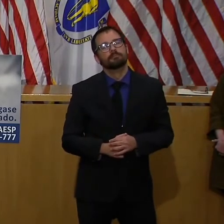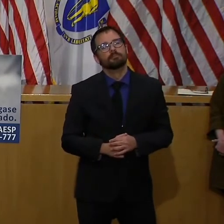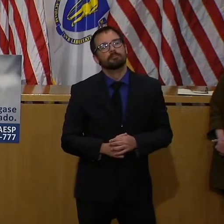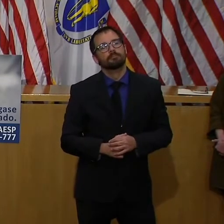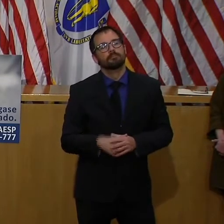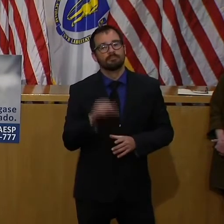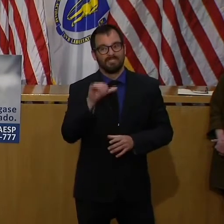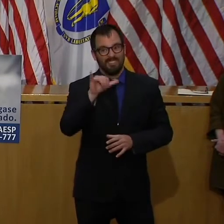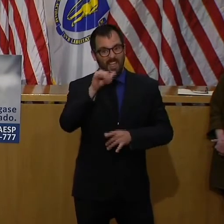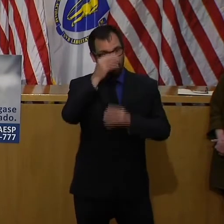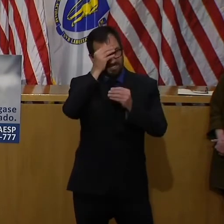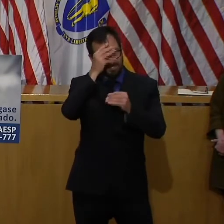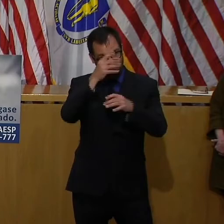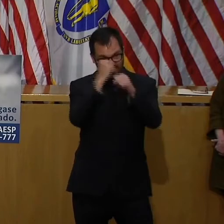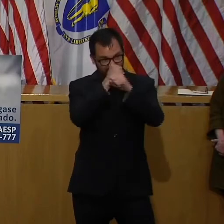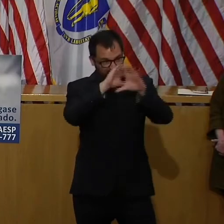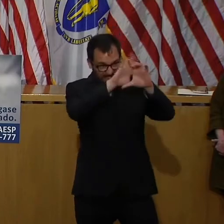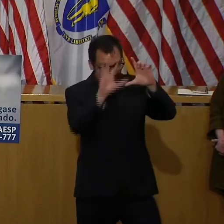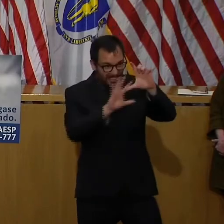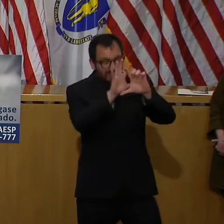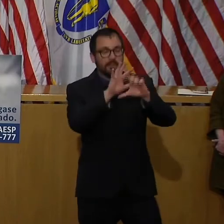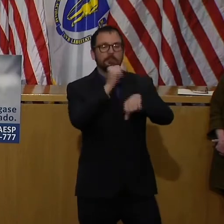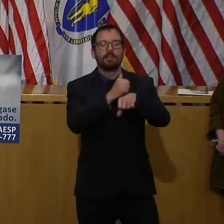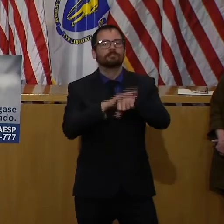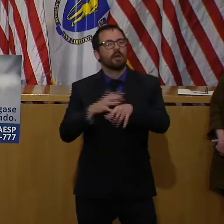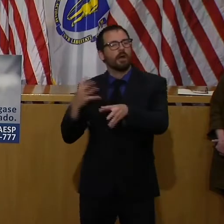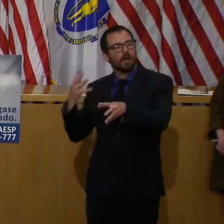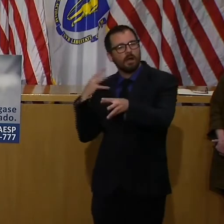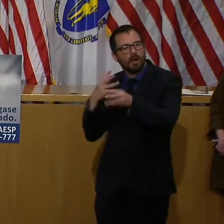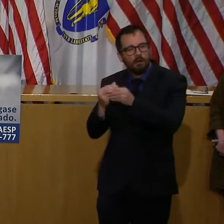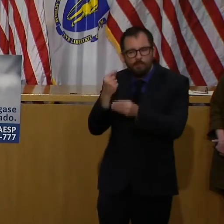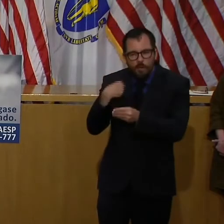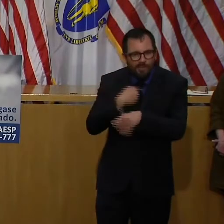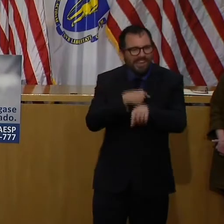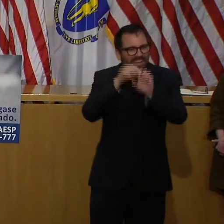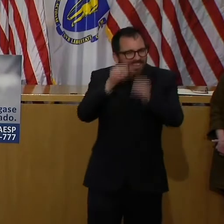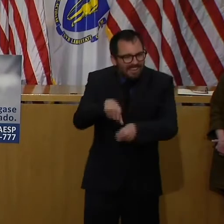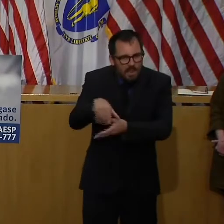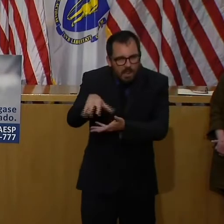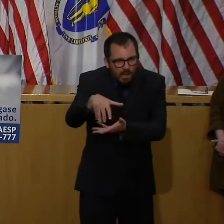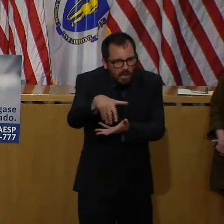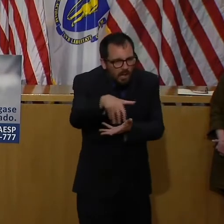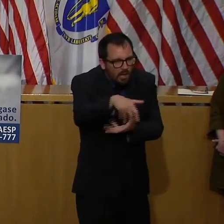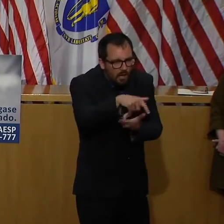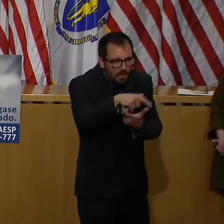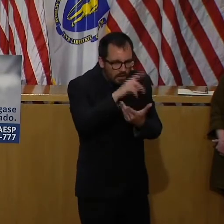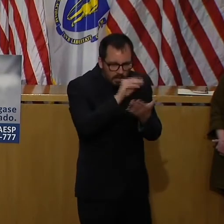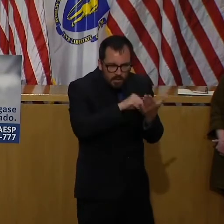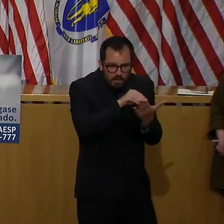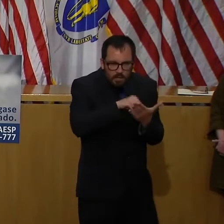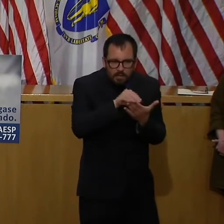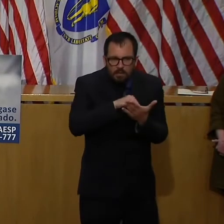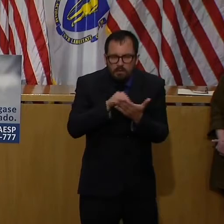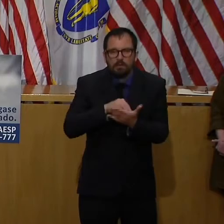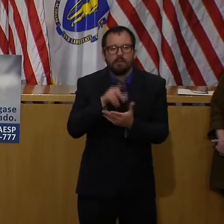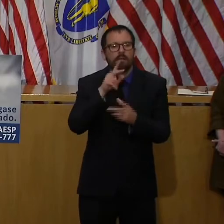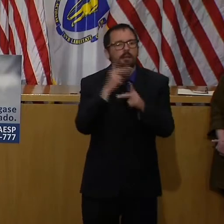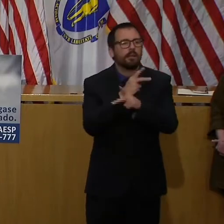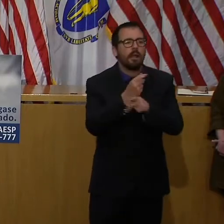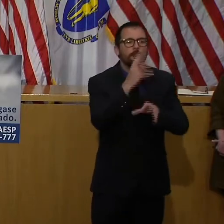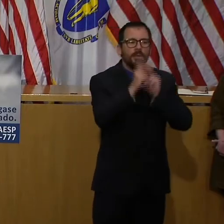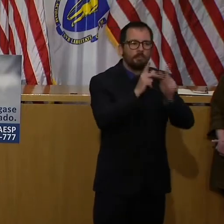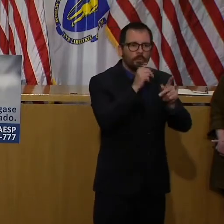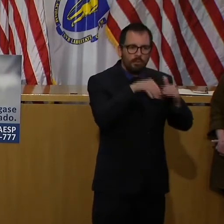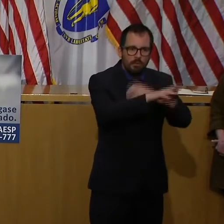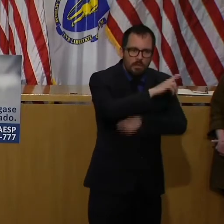cut that down and look at it related to hospitalization cases, hospitalizations, and deaths, just like we do the other data.